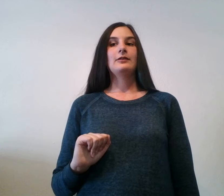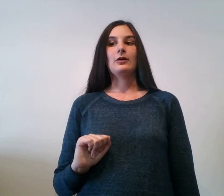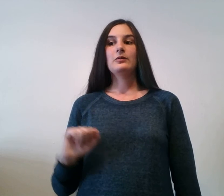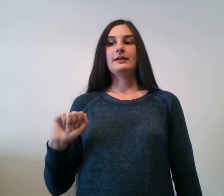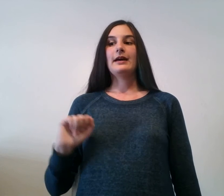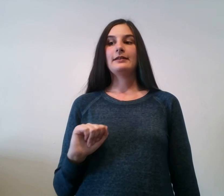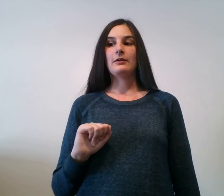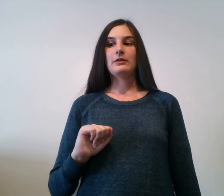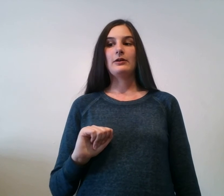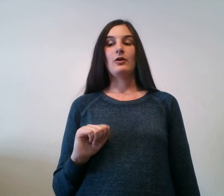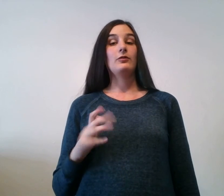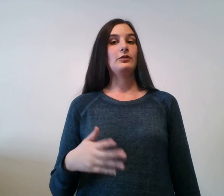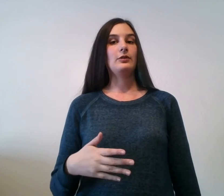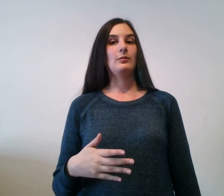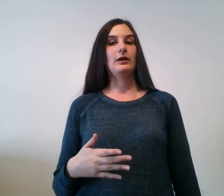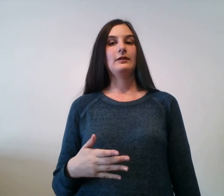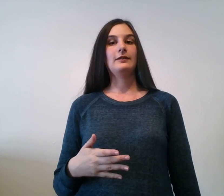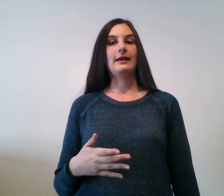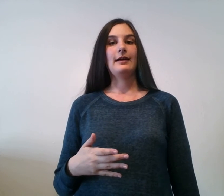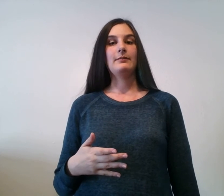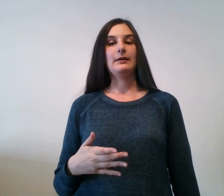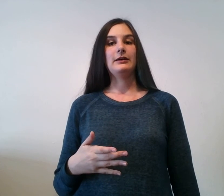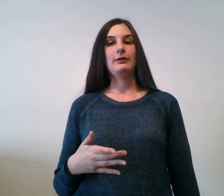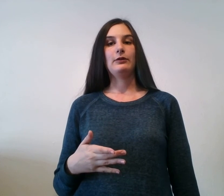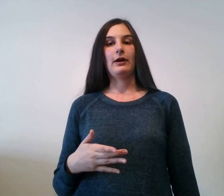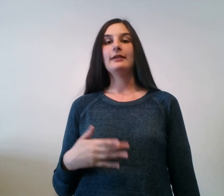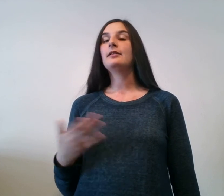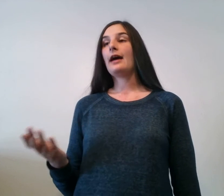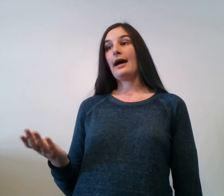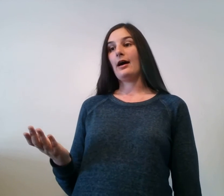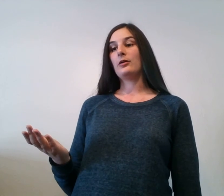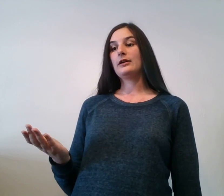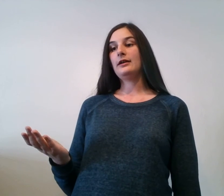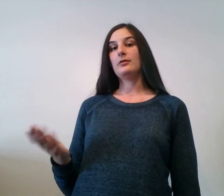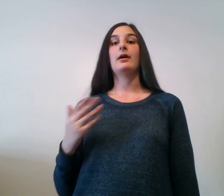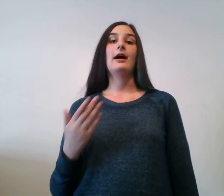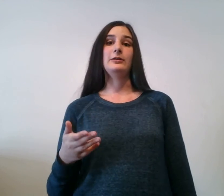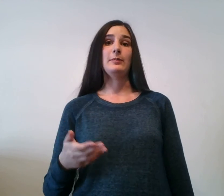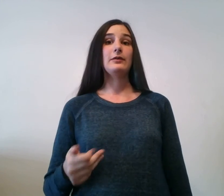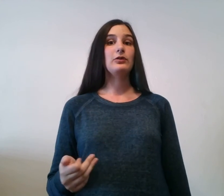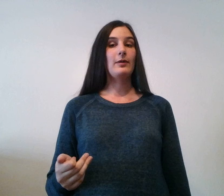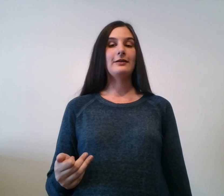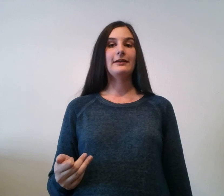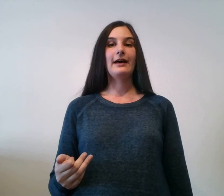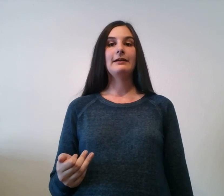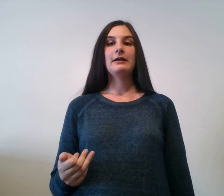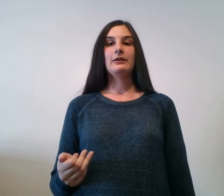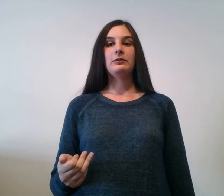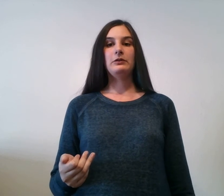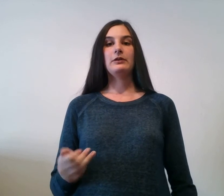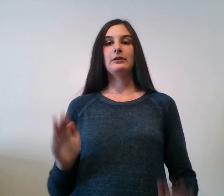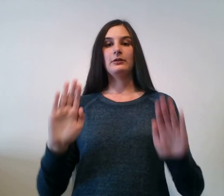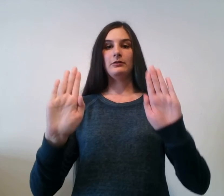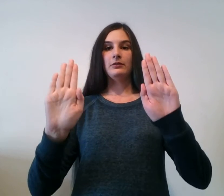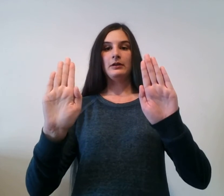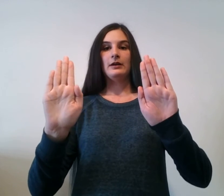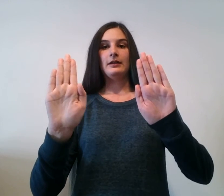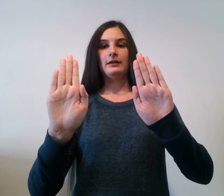So, next I want to go over some words that maybe if you're asked, how are you? How you might respond to that. So you can do these